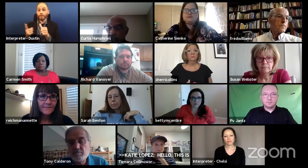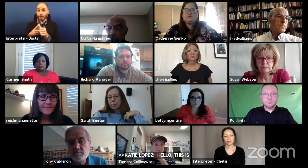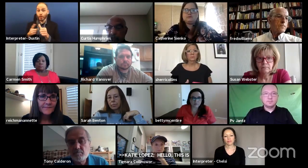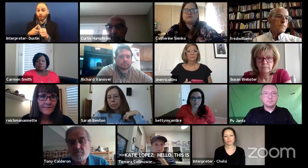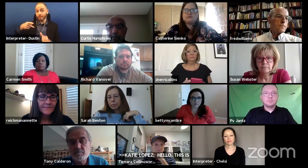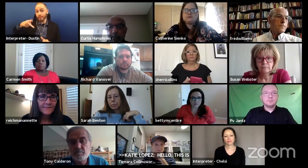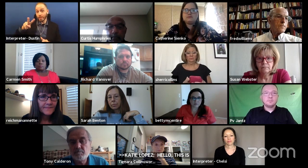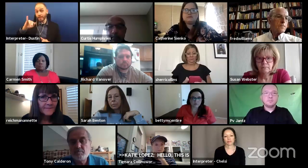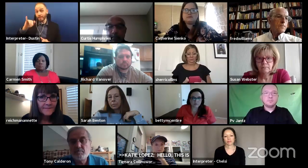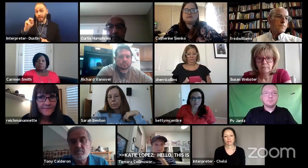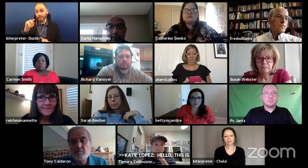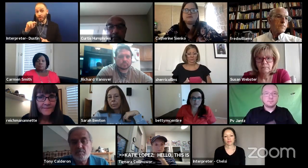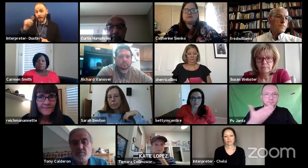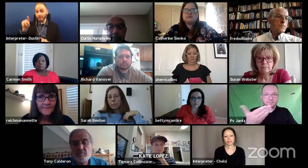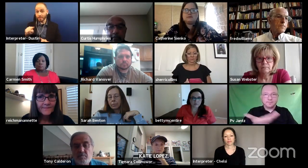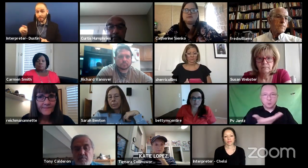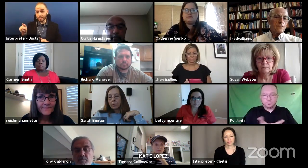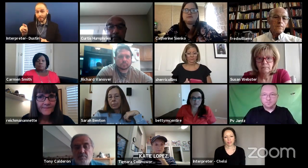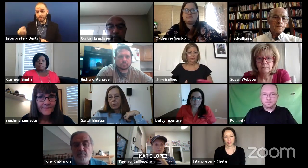P.V. Jantz.